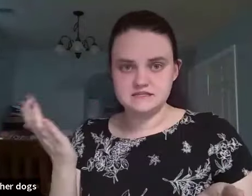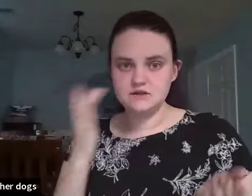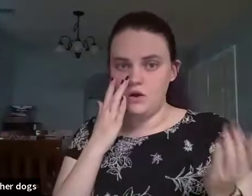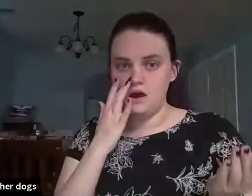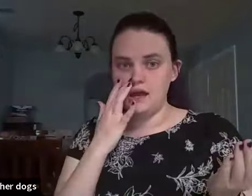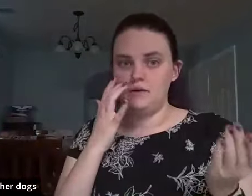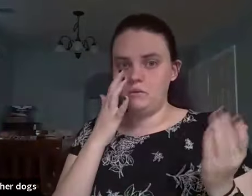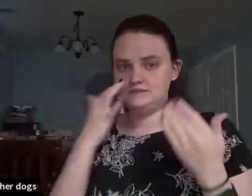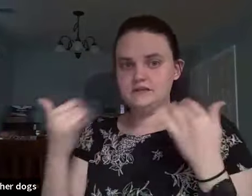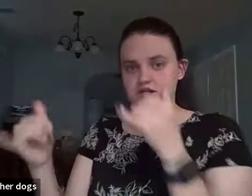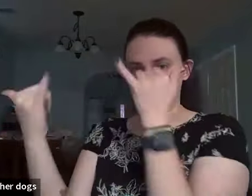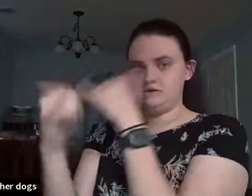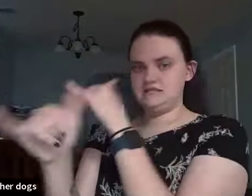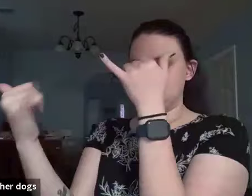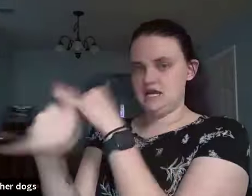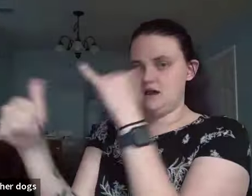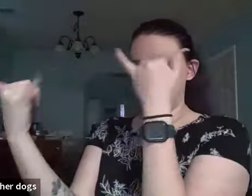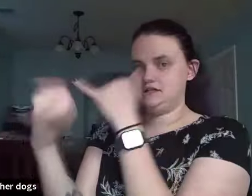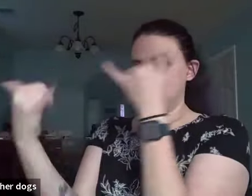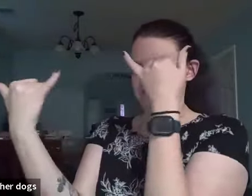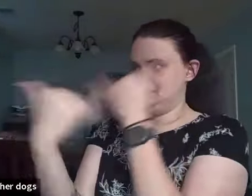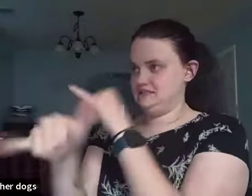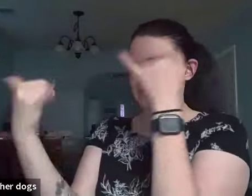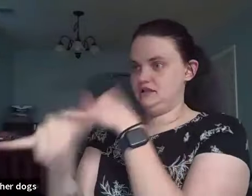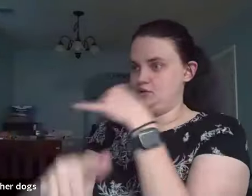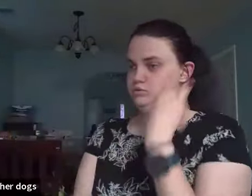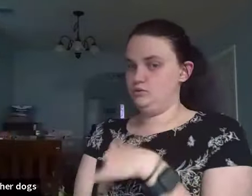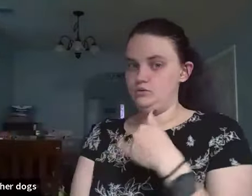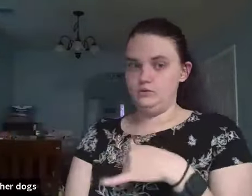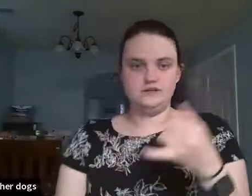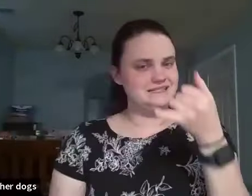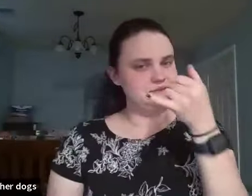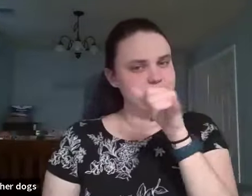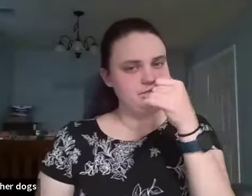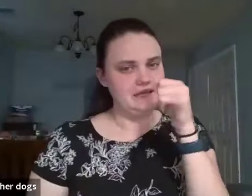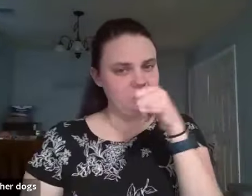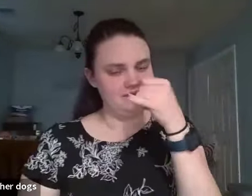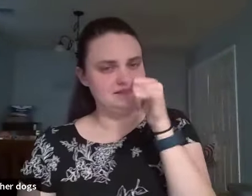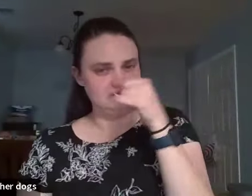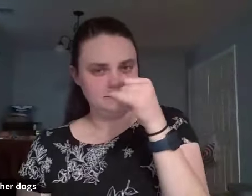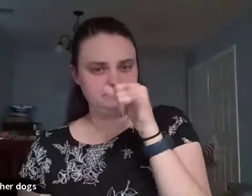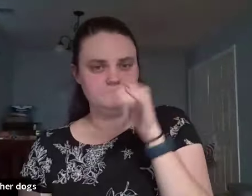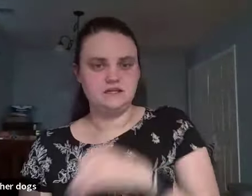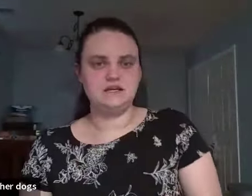emphasis on what's actually happening. So silly, whoo, versus that's silly kind